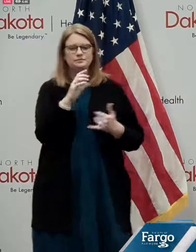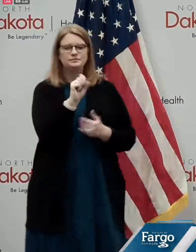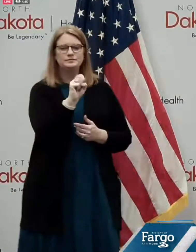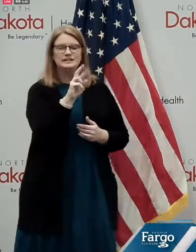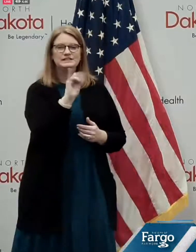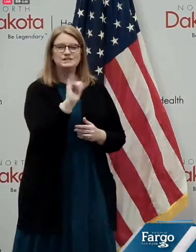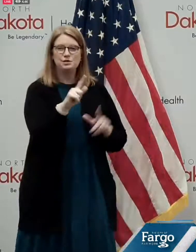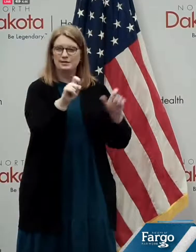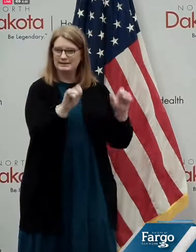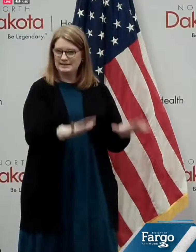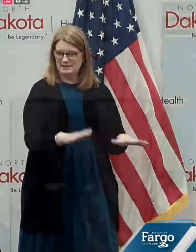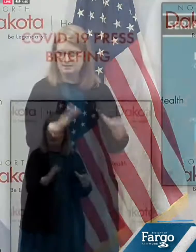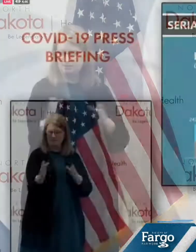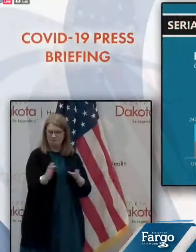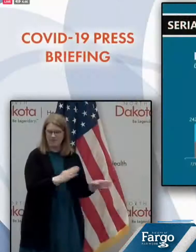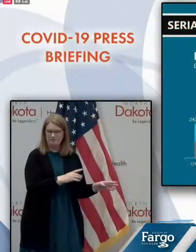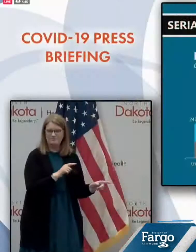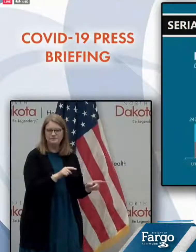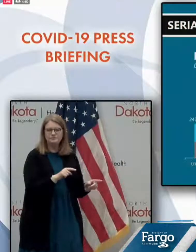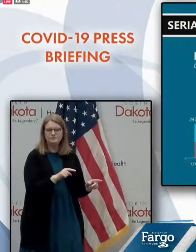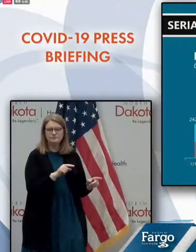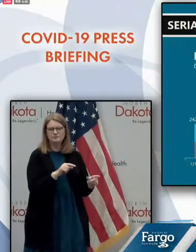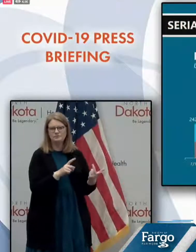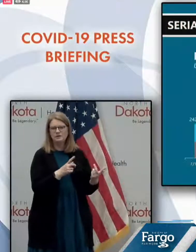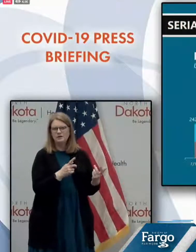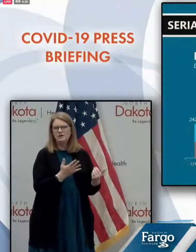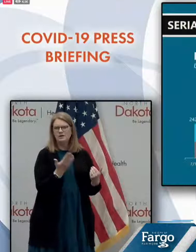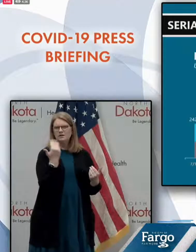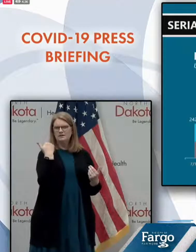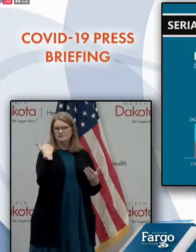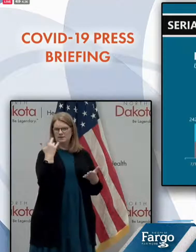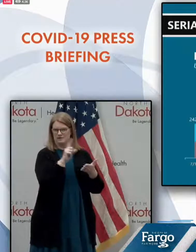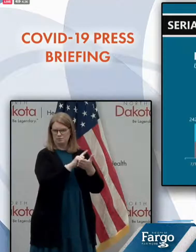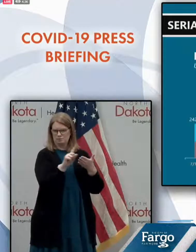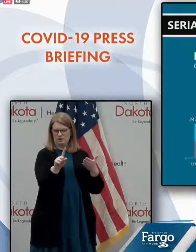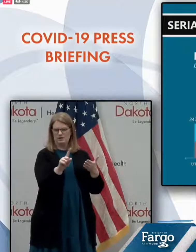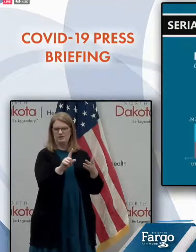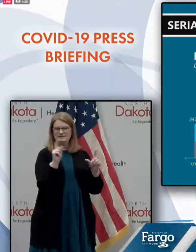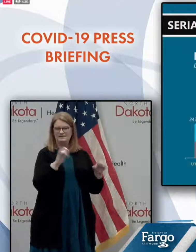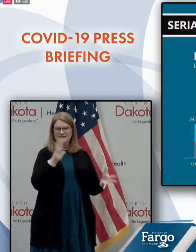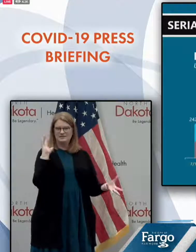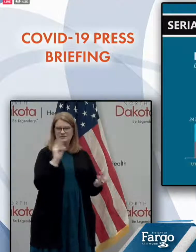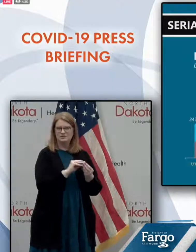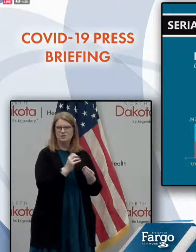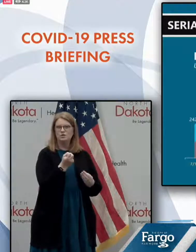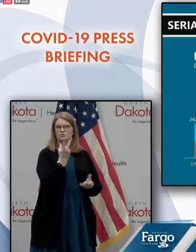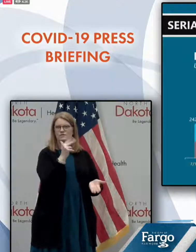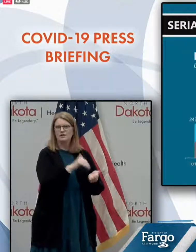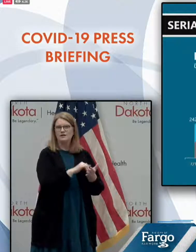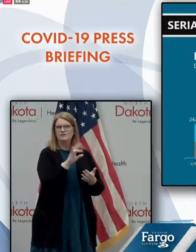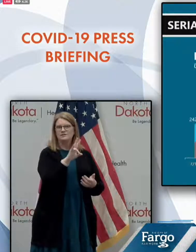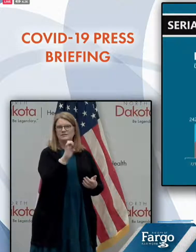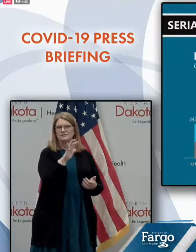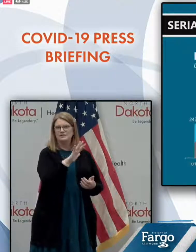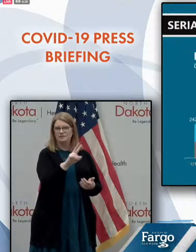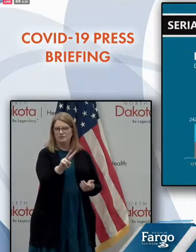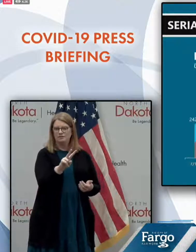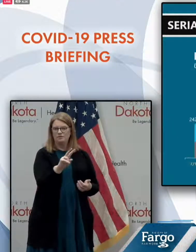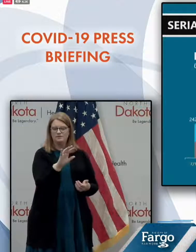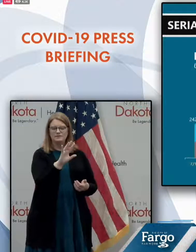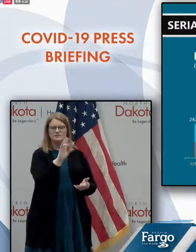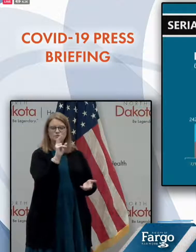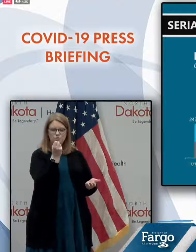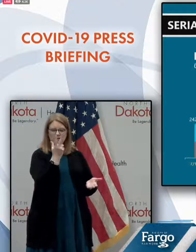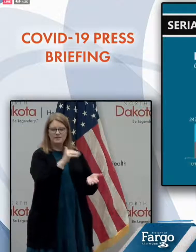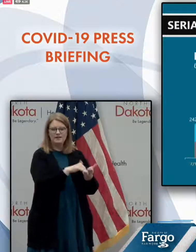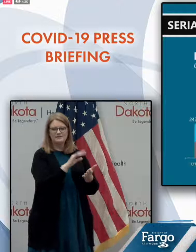strategy, again, this past week, we tested a total of 12,754 North Dakotans